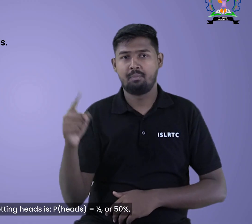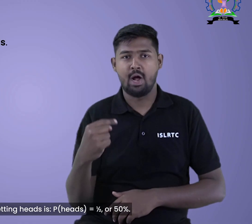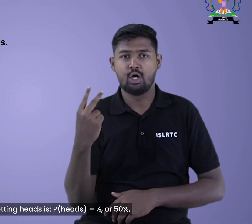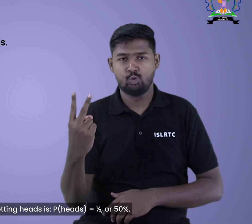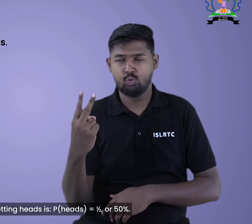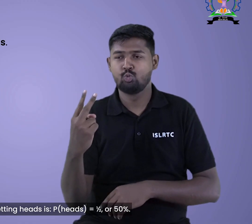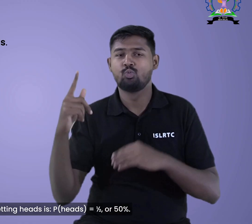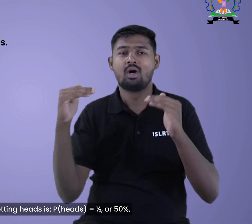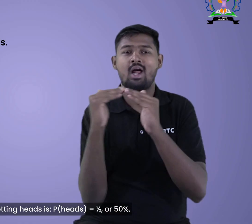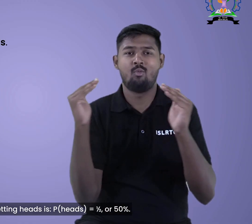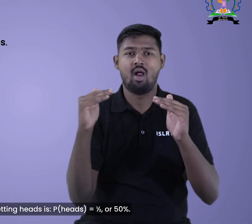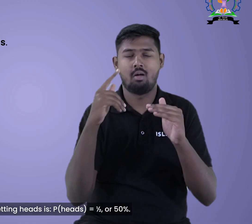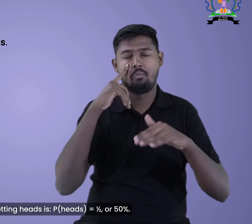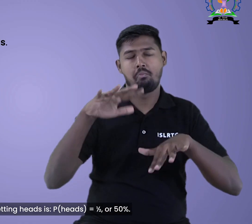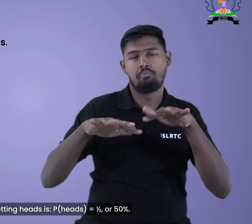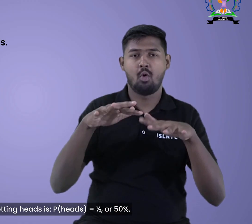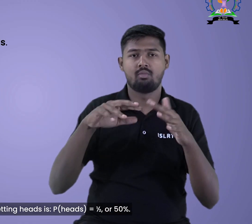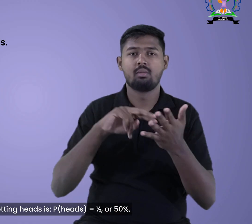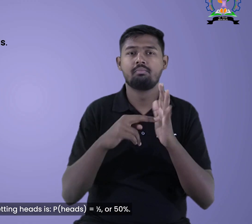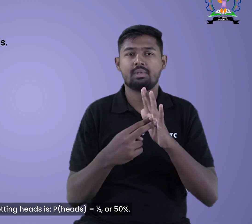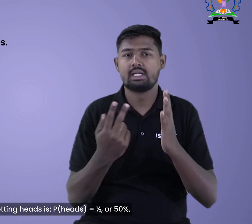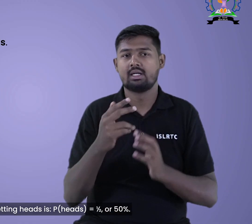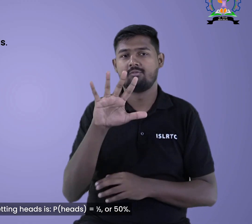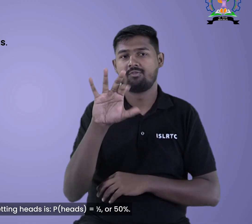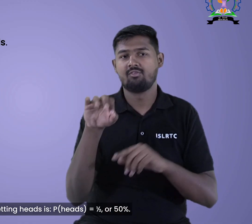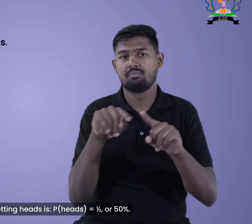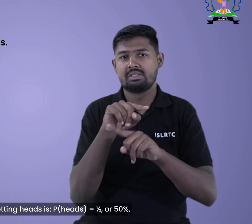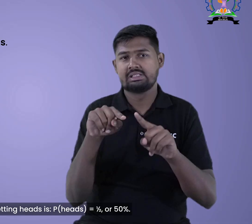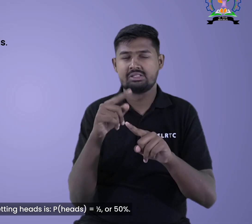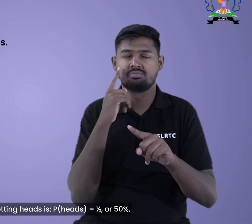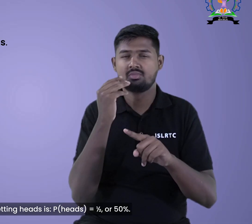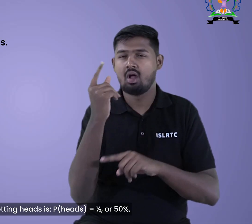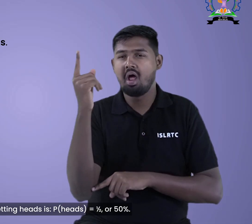to 1 by 2, or 50%.